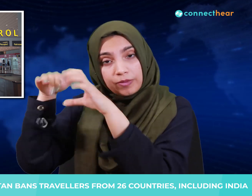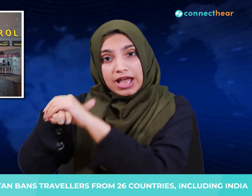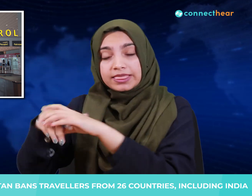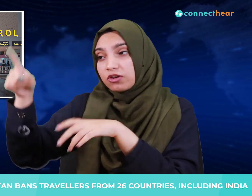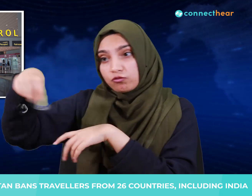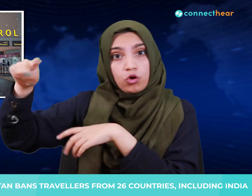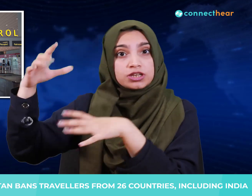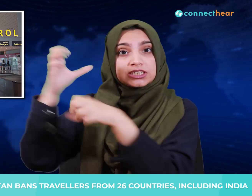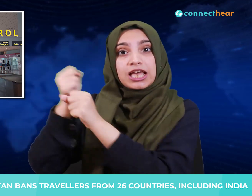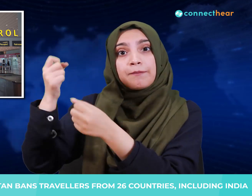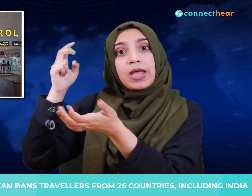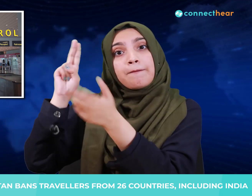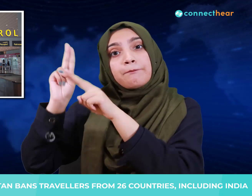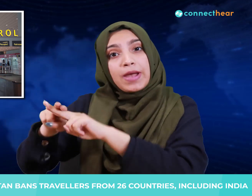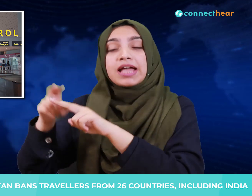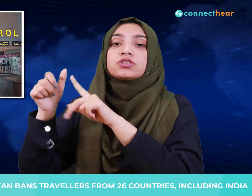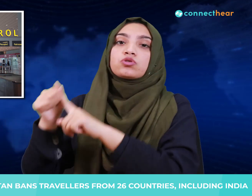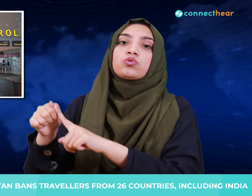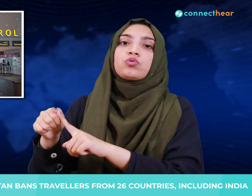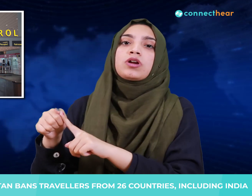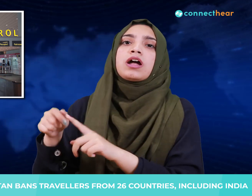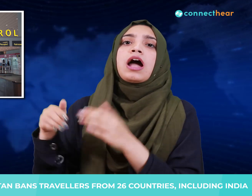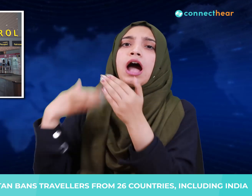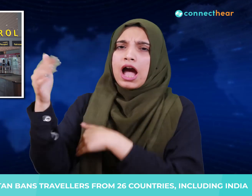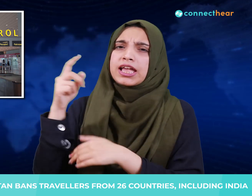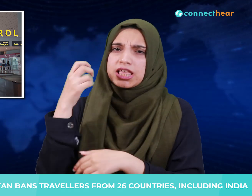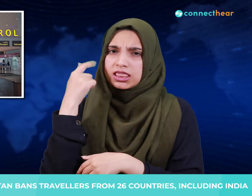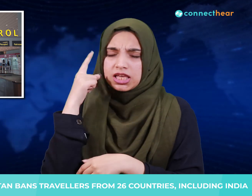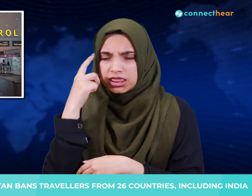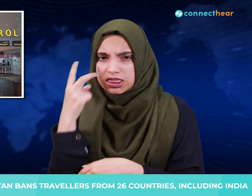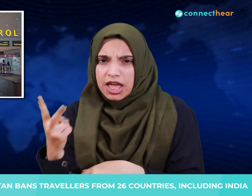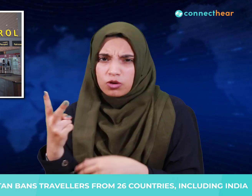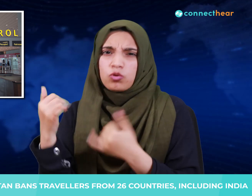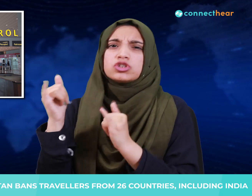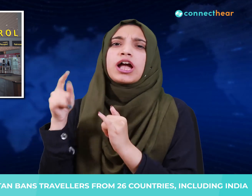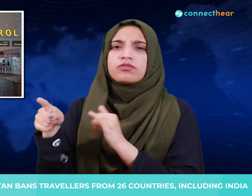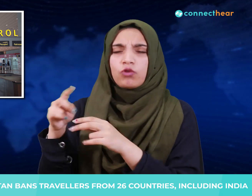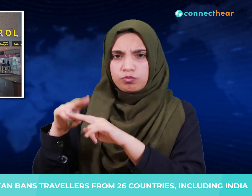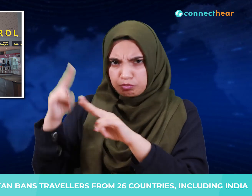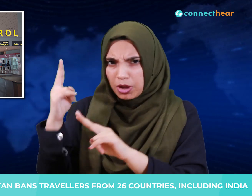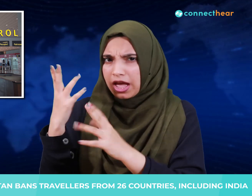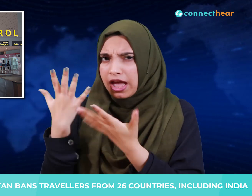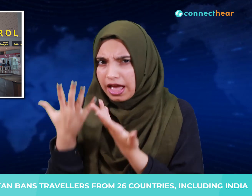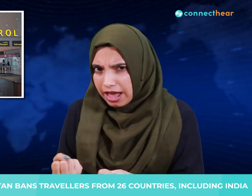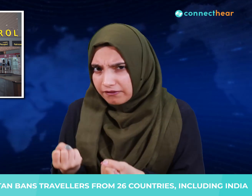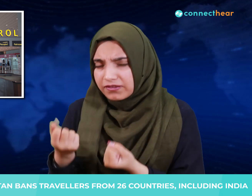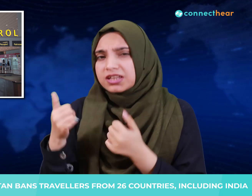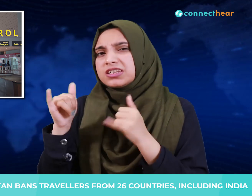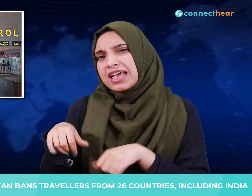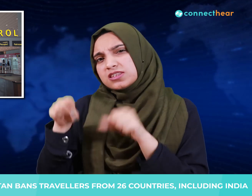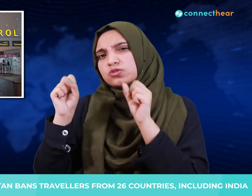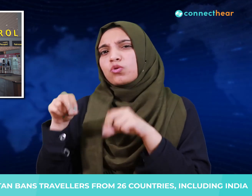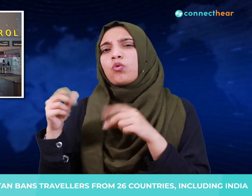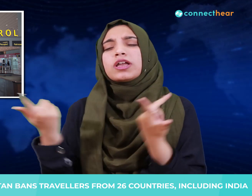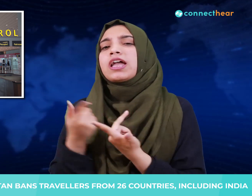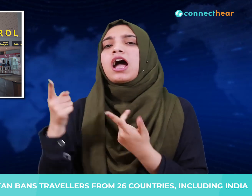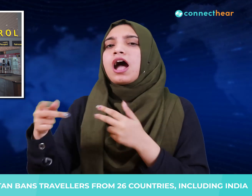effective until further order and will only be allowed subject to exemption by committee as per procedure.